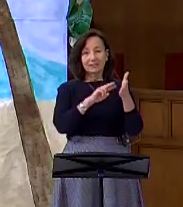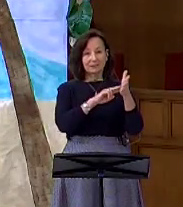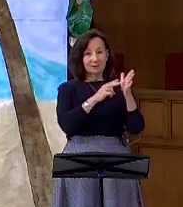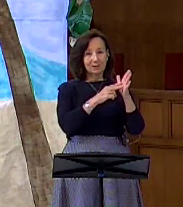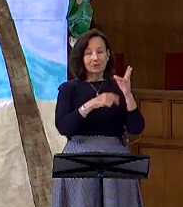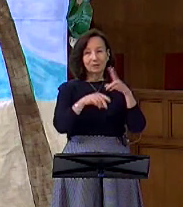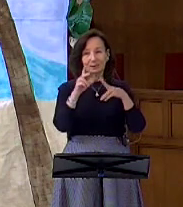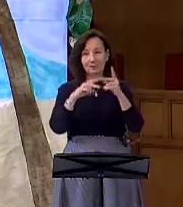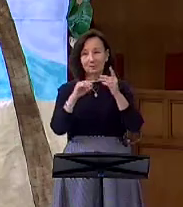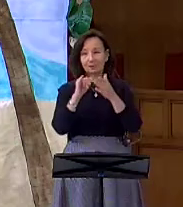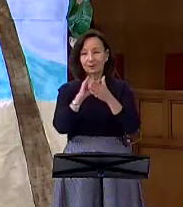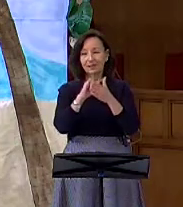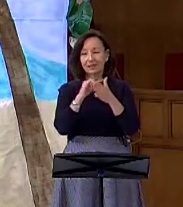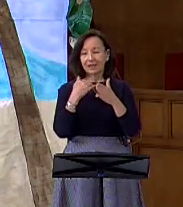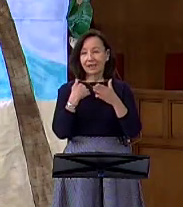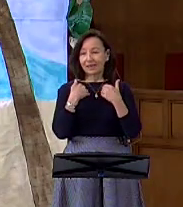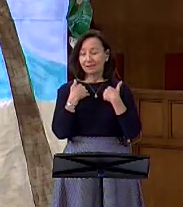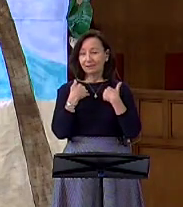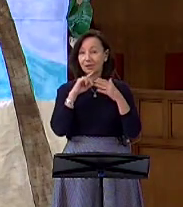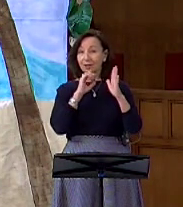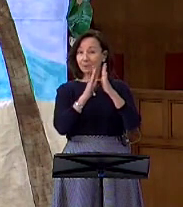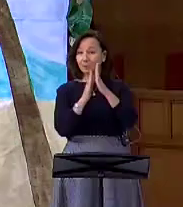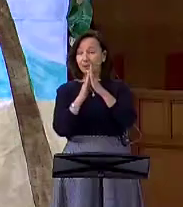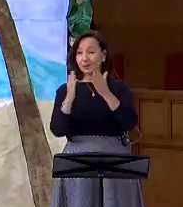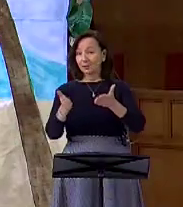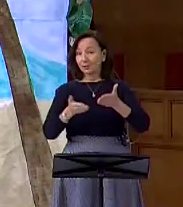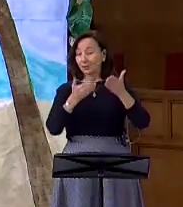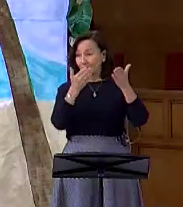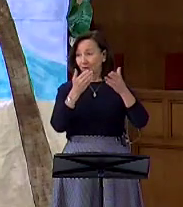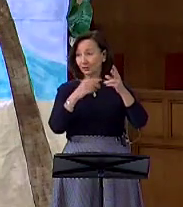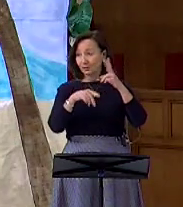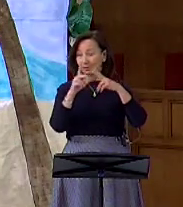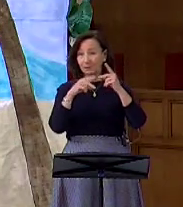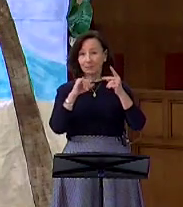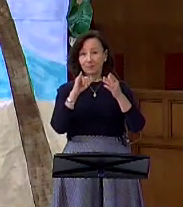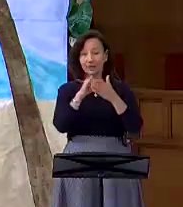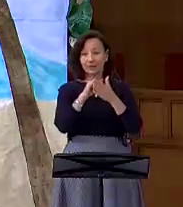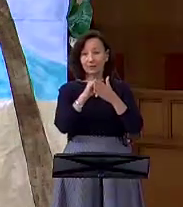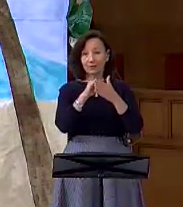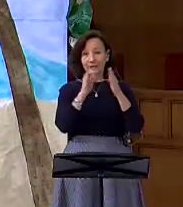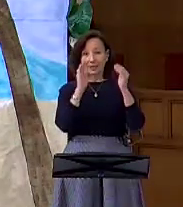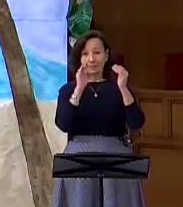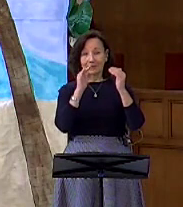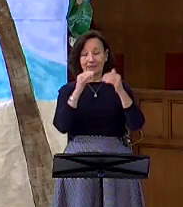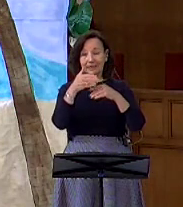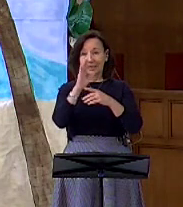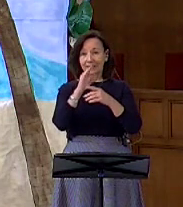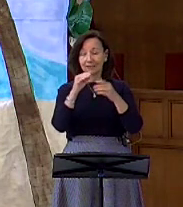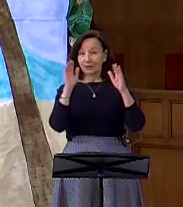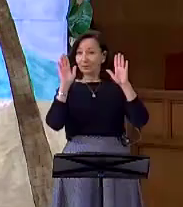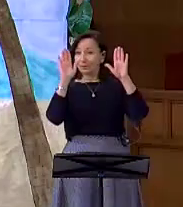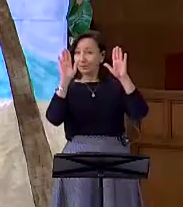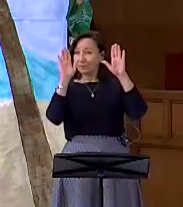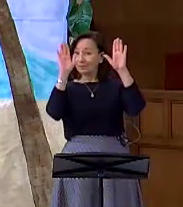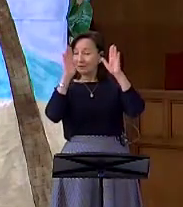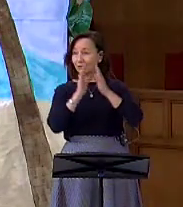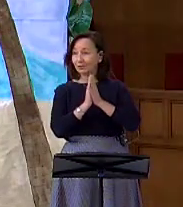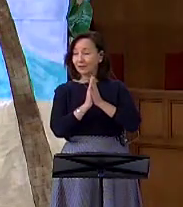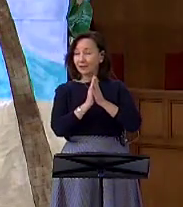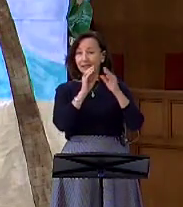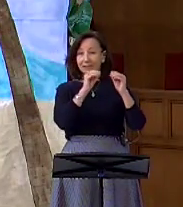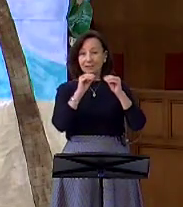have praises to offer, including people who are expecting God's miracles. It moves on